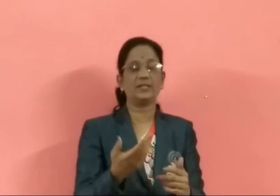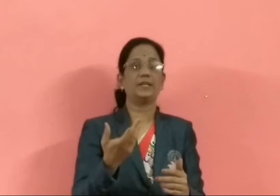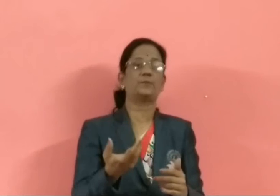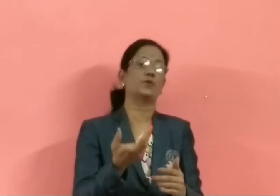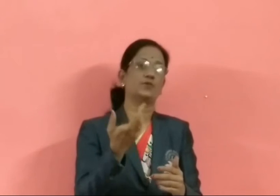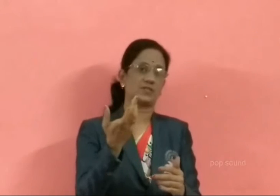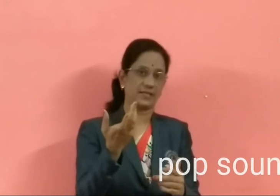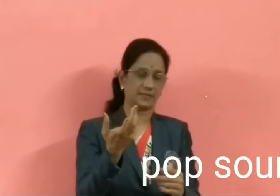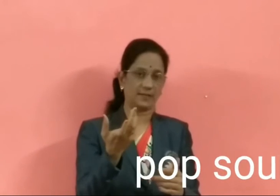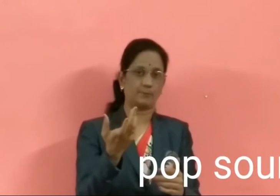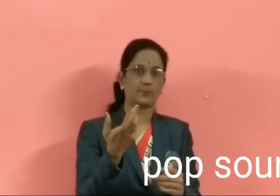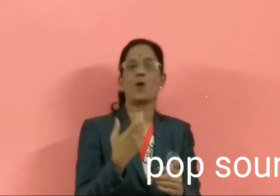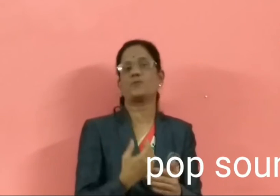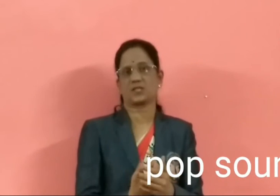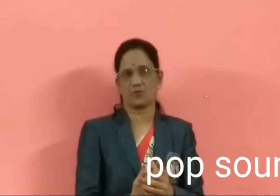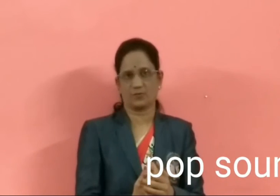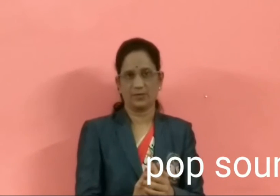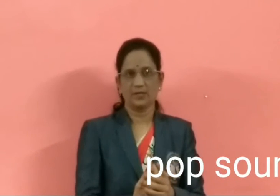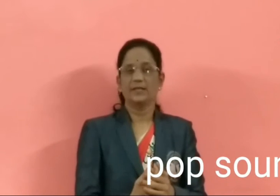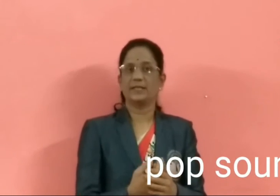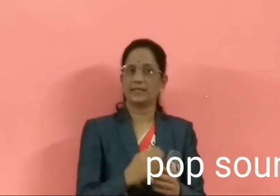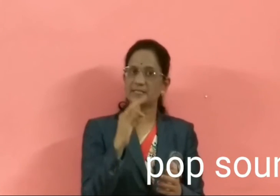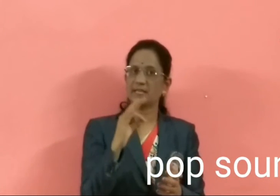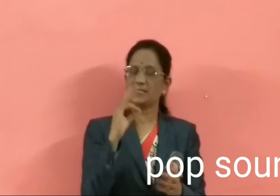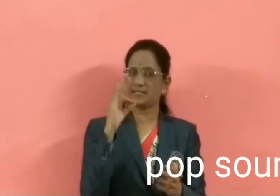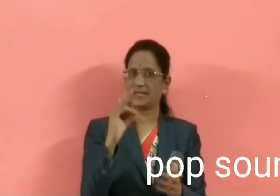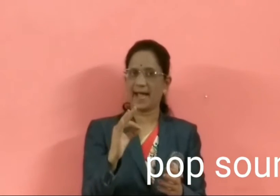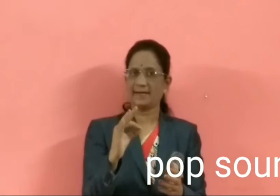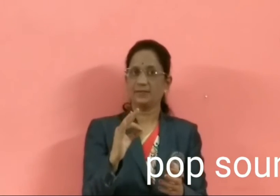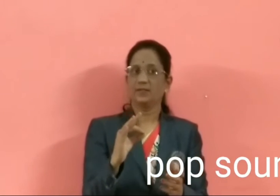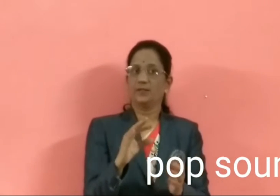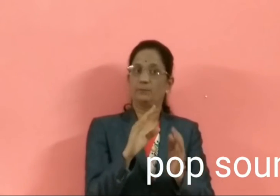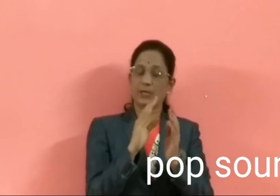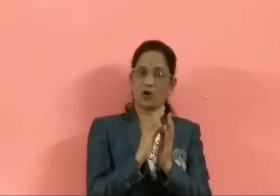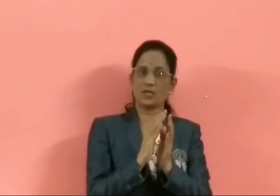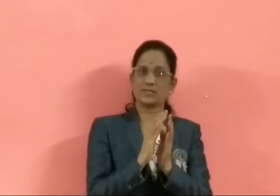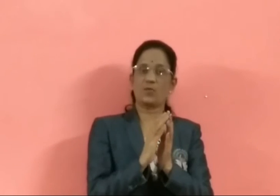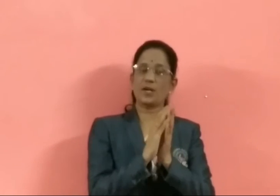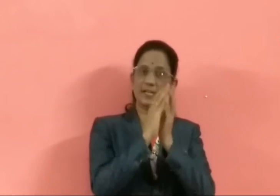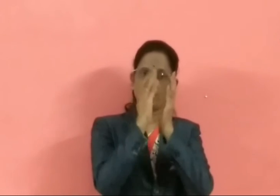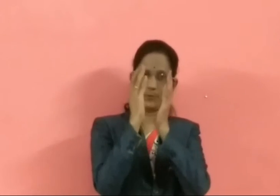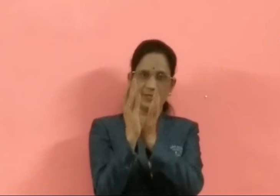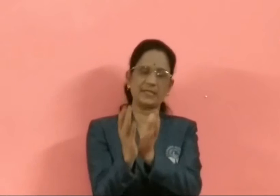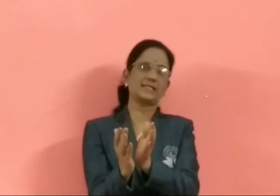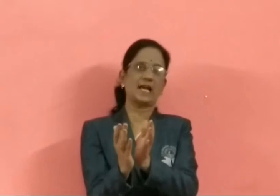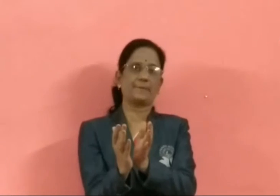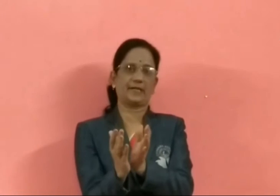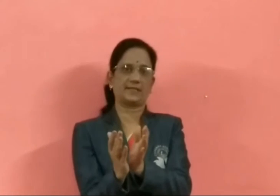it produces a pop sound. The reason is that because what impurities are present in